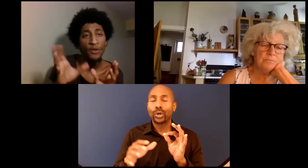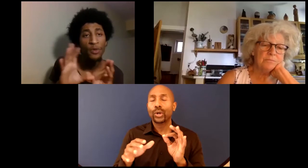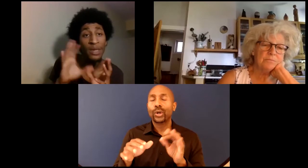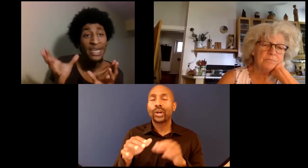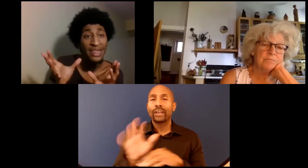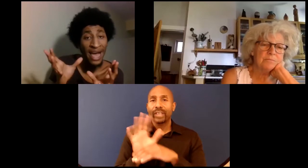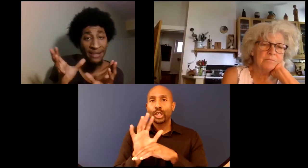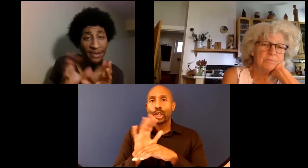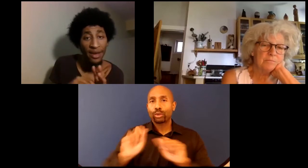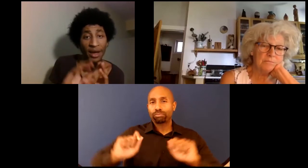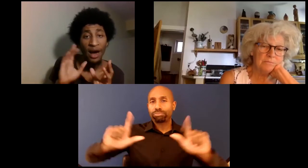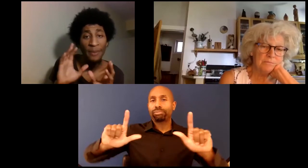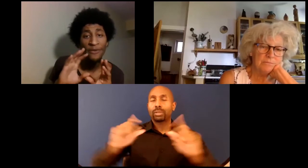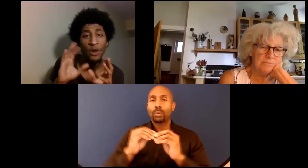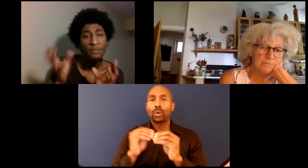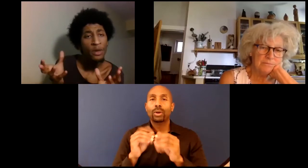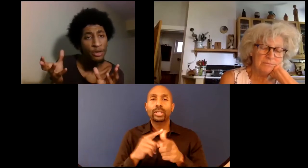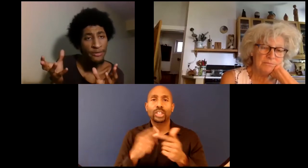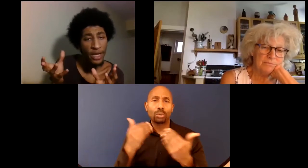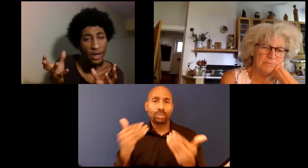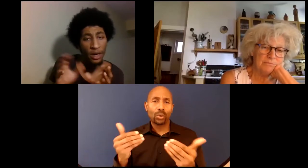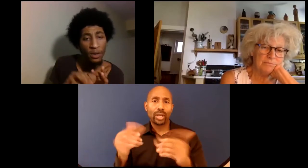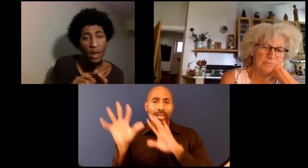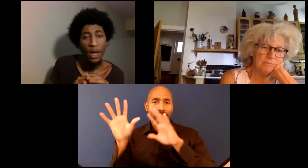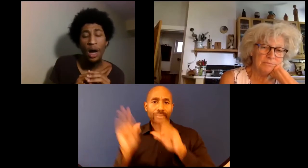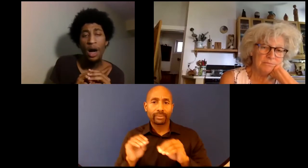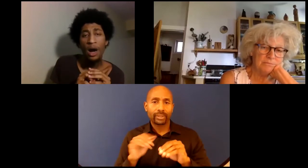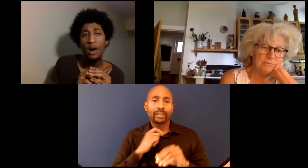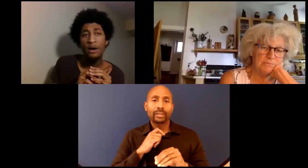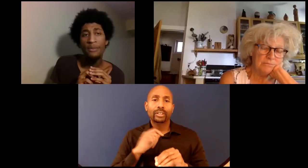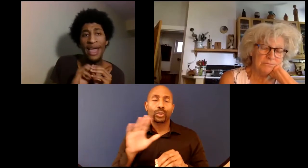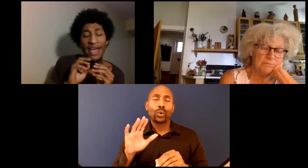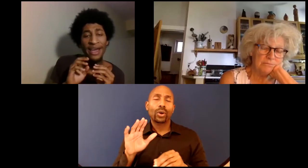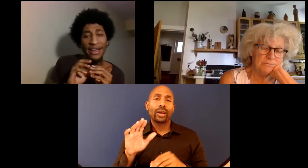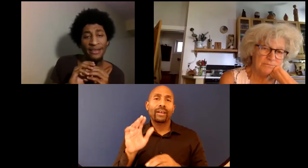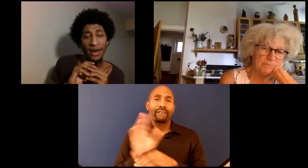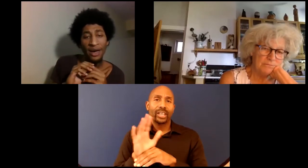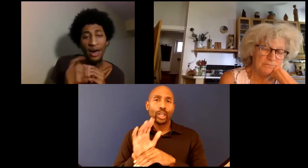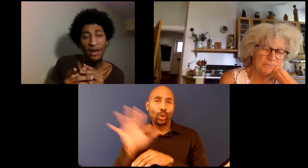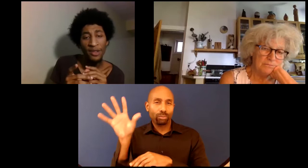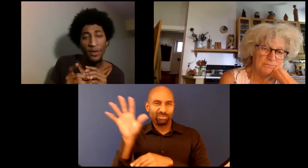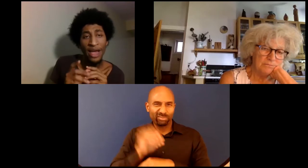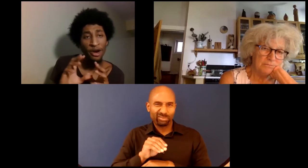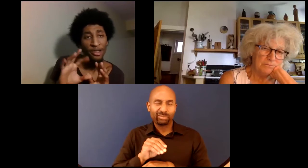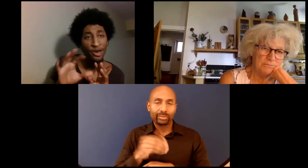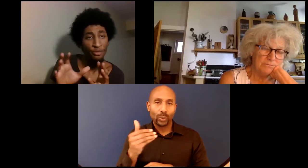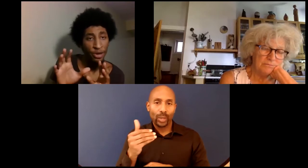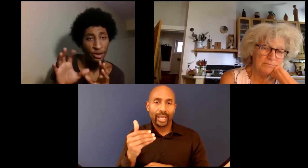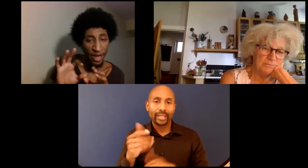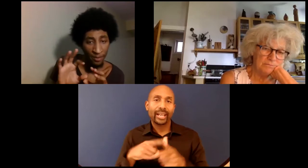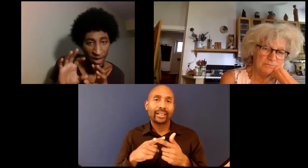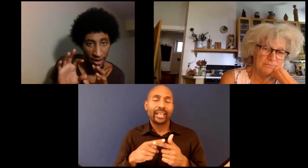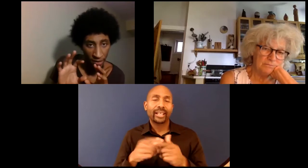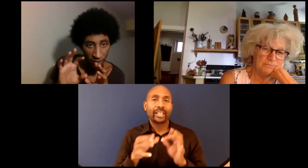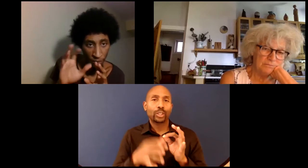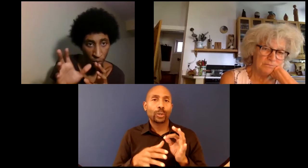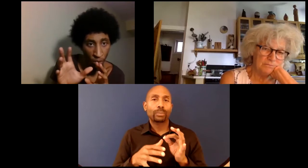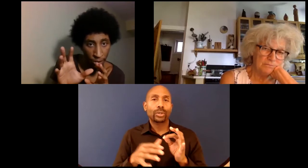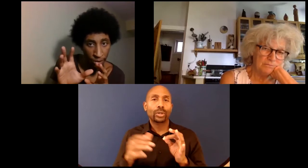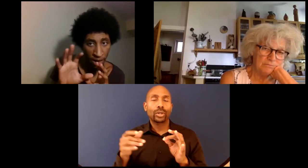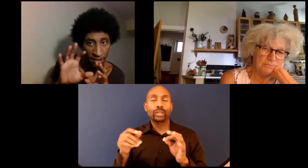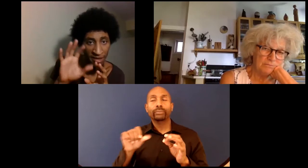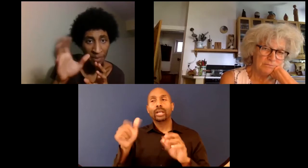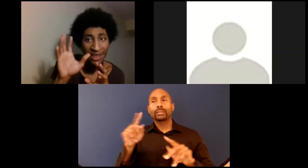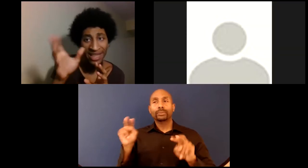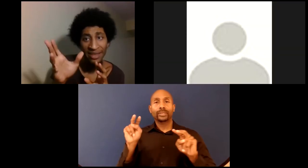So folks who need that, if you can mute your video, and so that our interpreter can be sort of